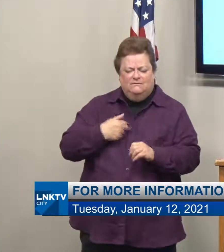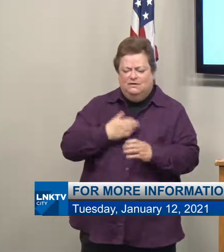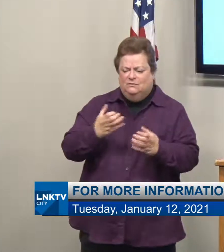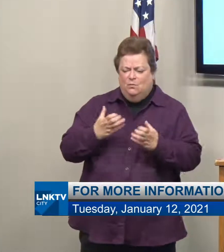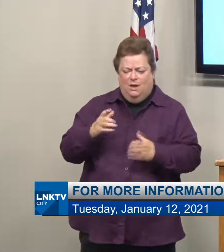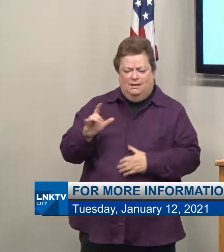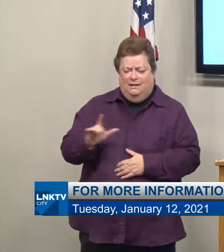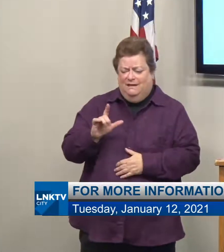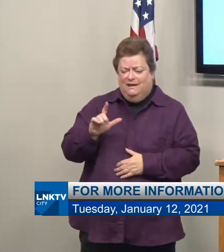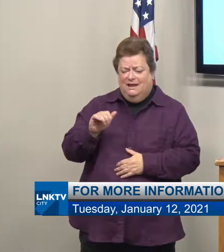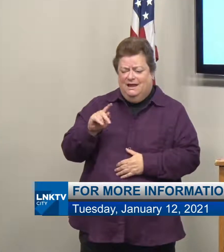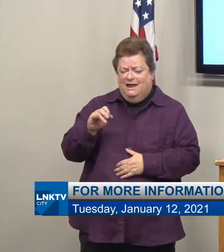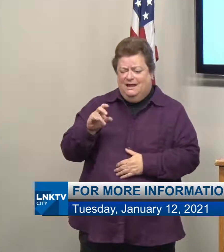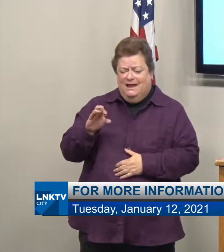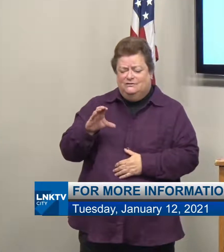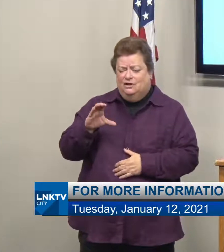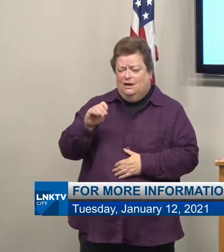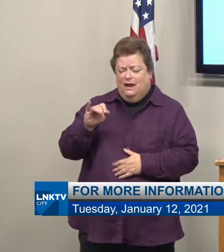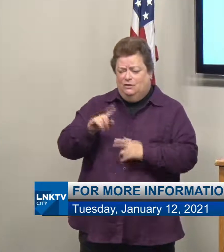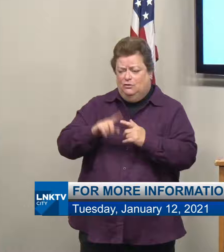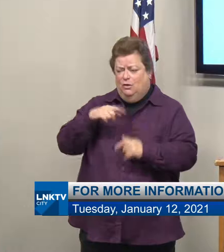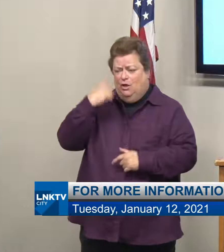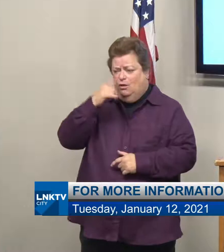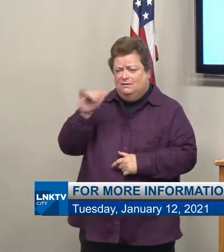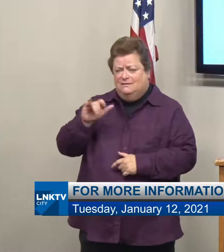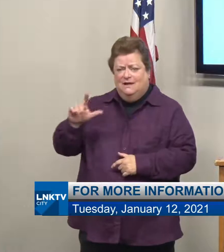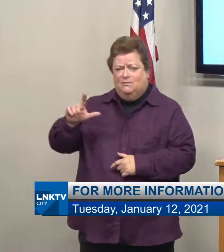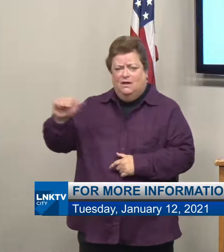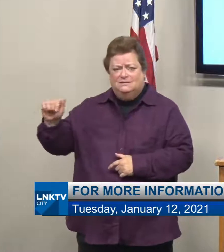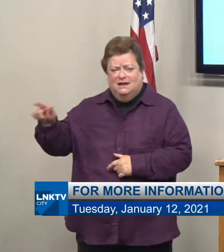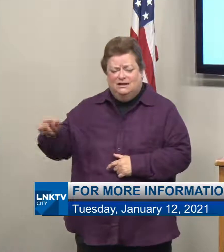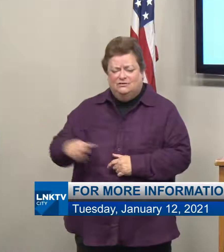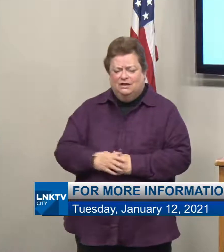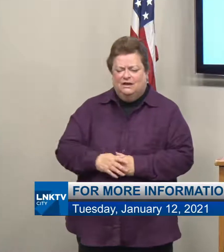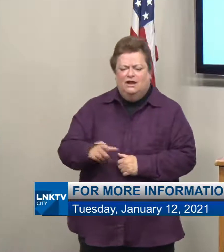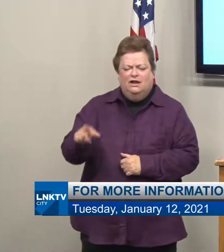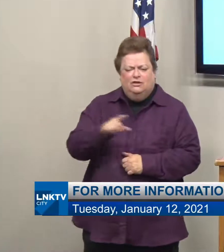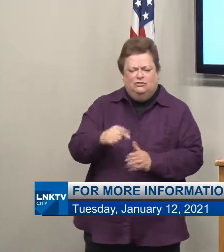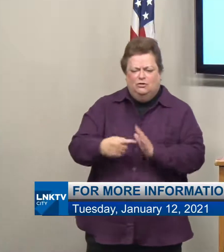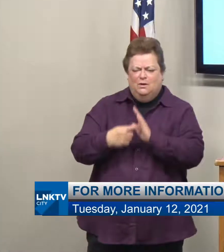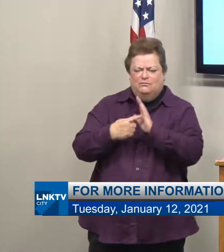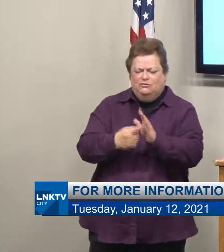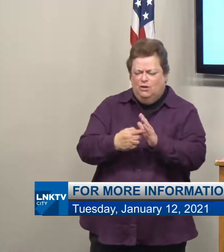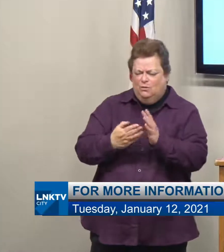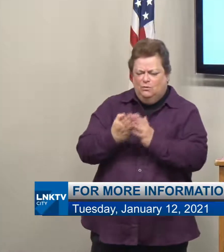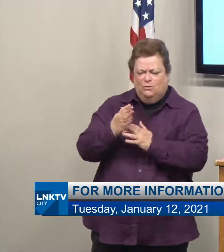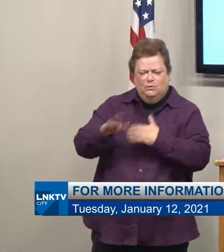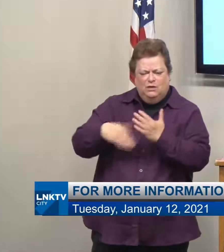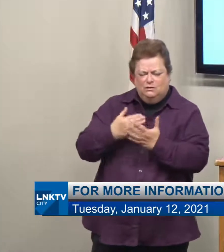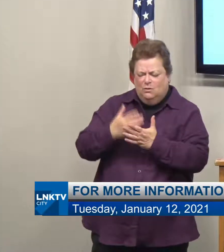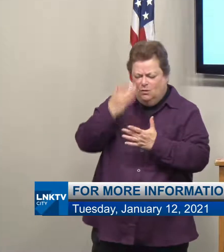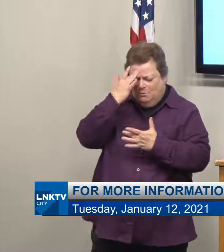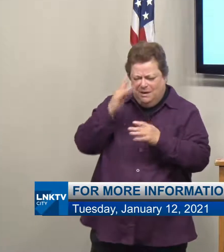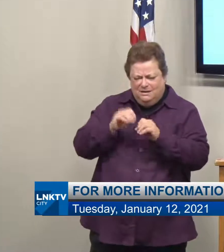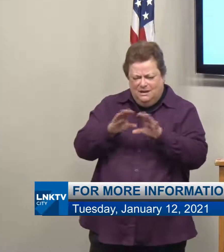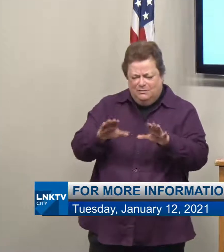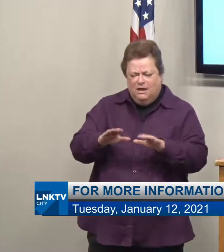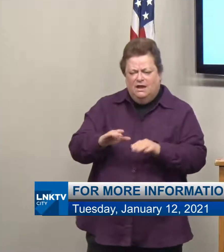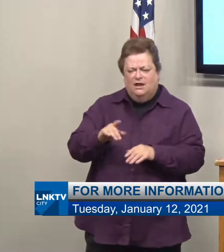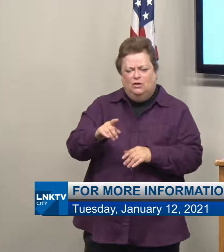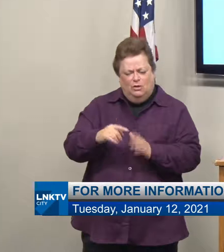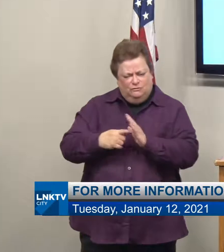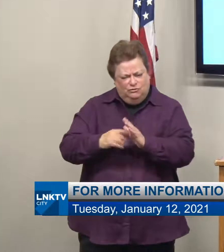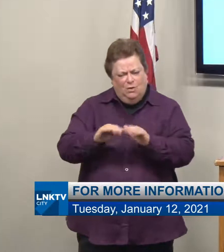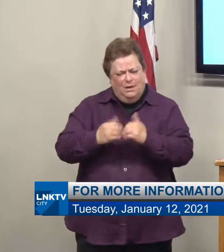County to look like LA County, not even close. You have shown throughout this pandemic how important it is to you to take care of one